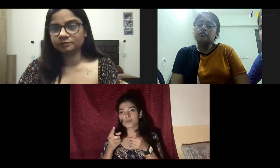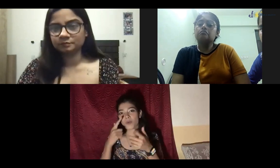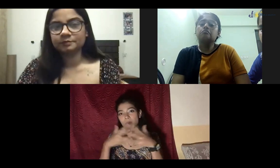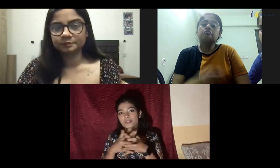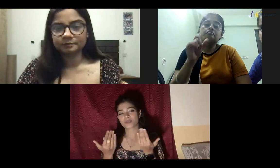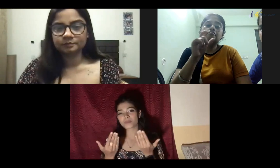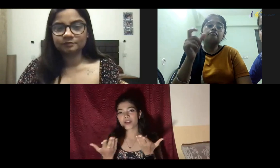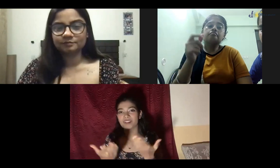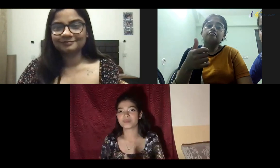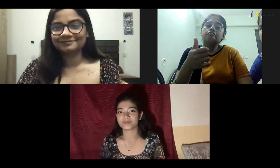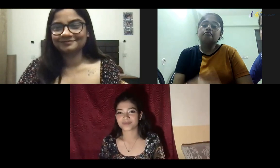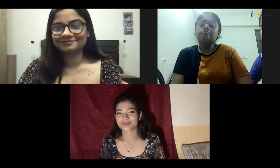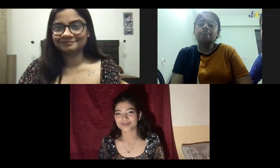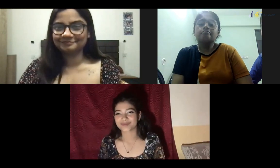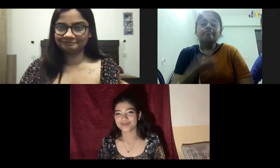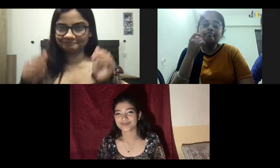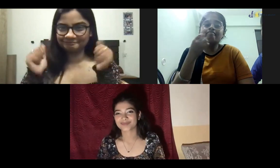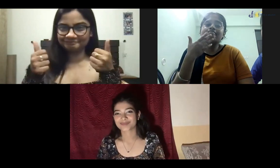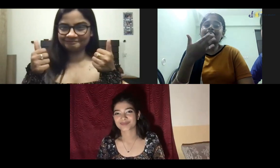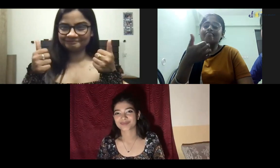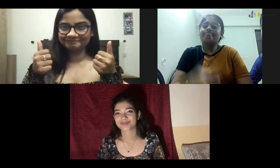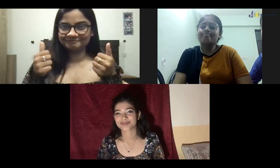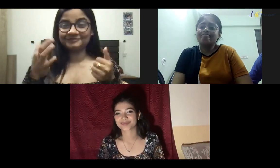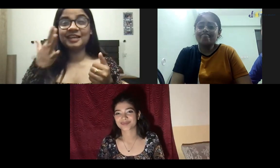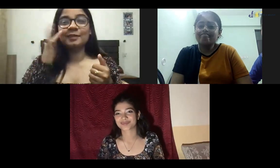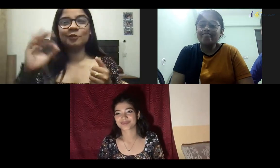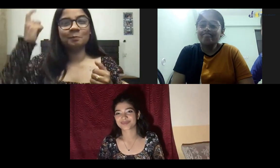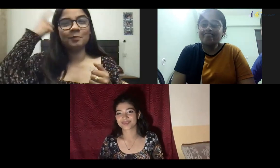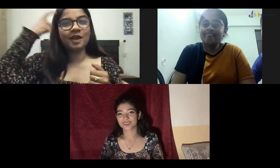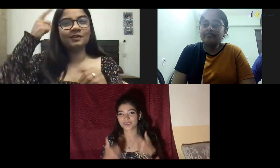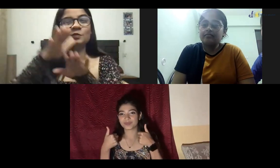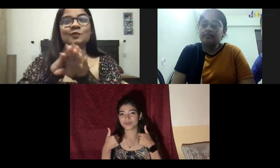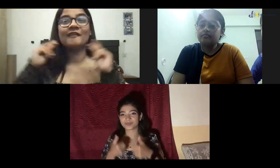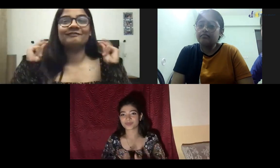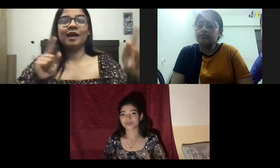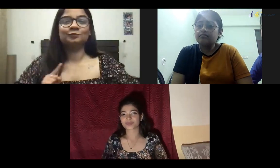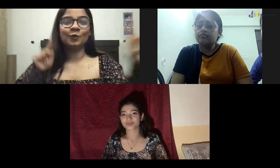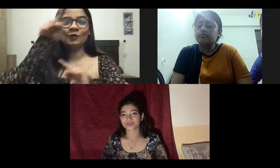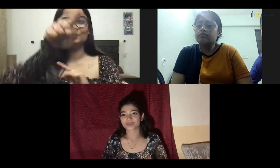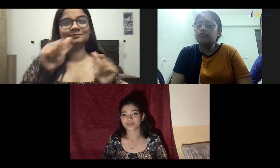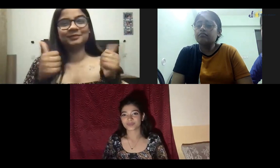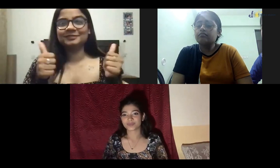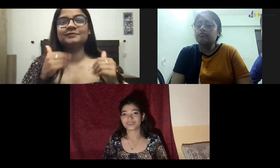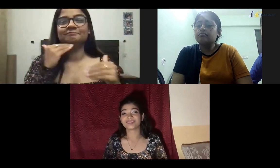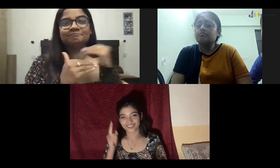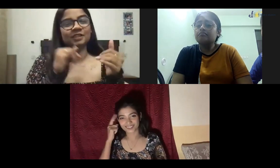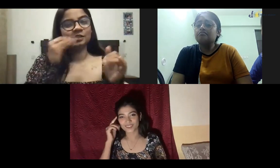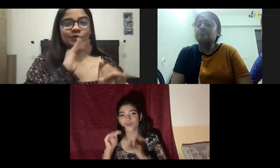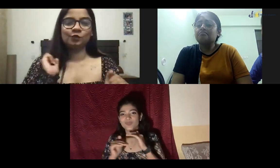decide your way to go. So that can be a change, and it can be a change. That's important thing, and